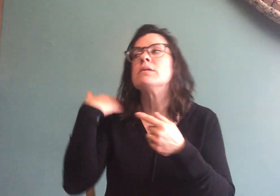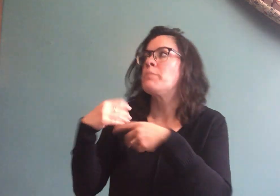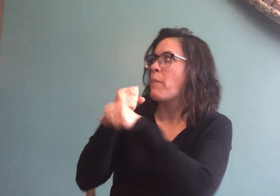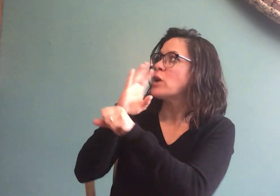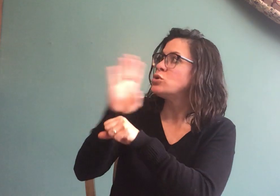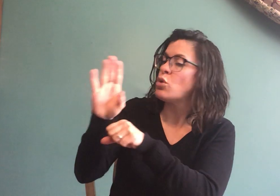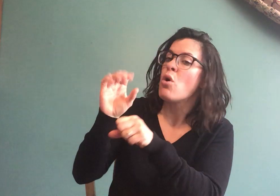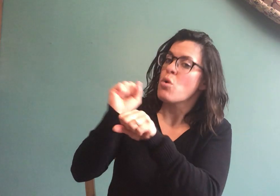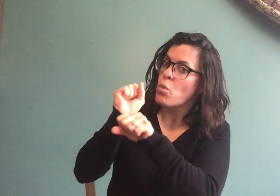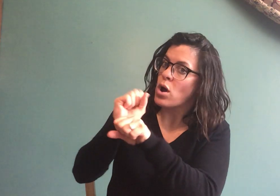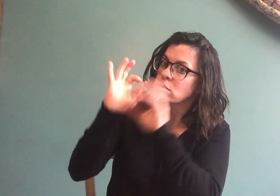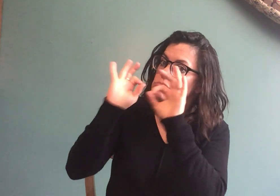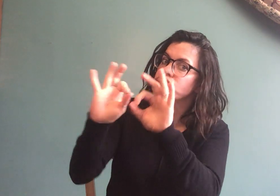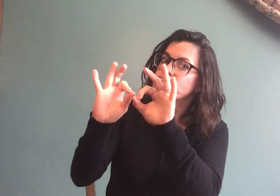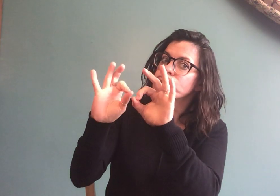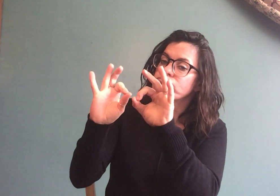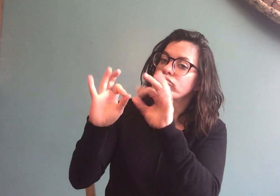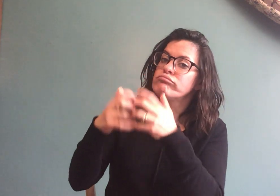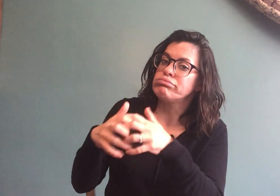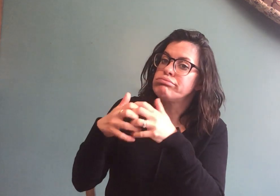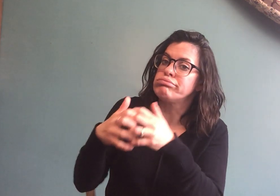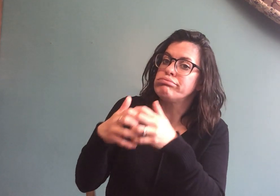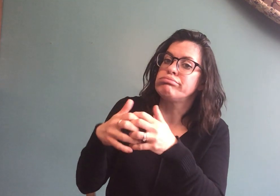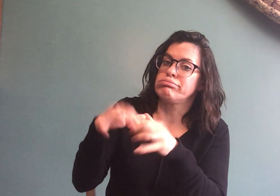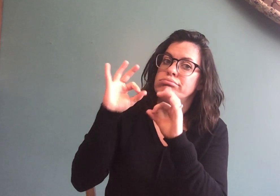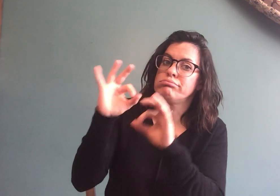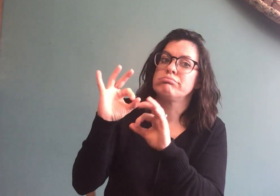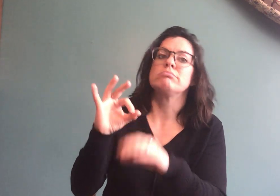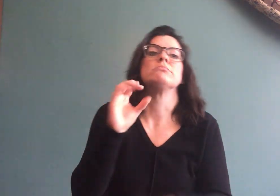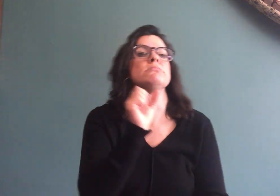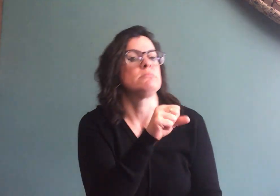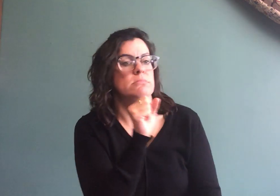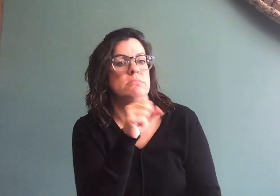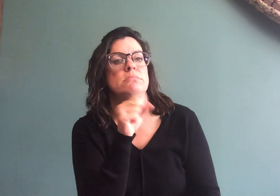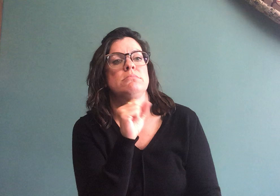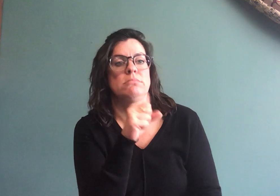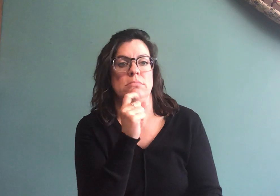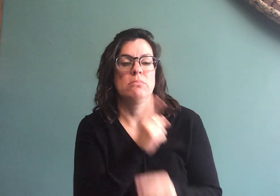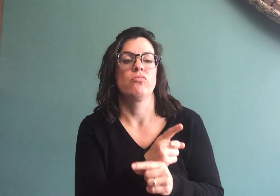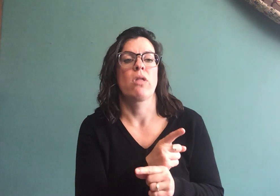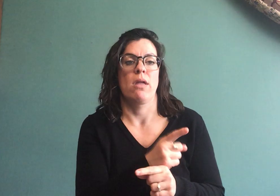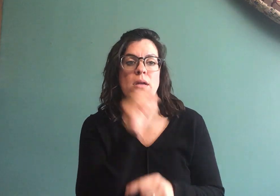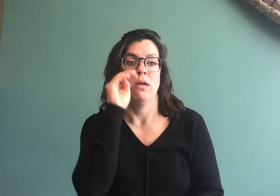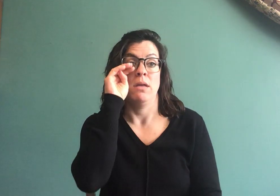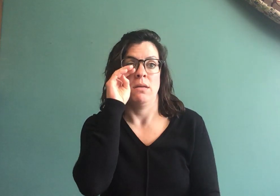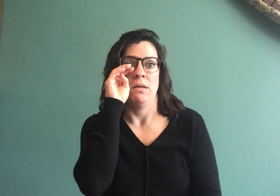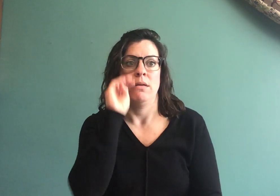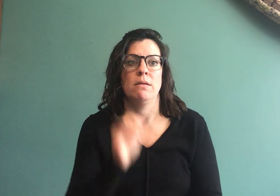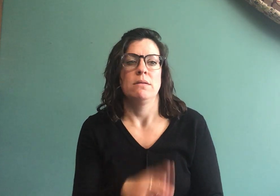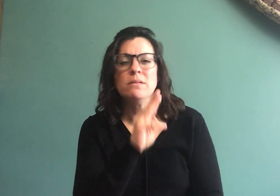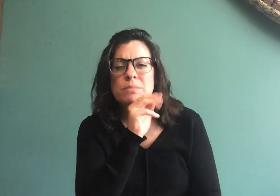see bare if wire. it's safe. Okay, what are you saying, Megan? Wire that's exposing through